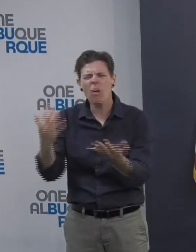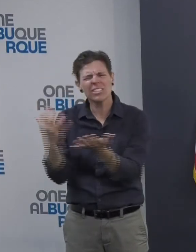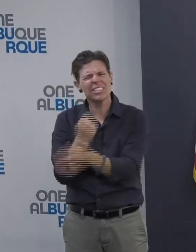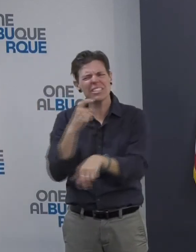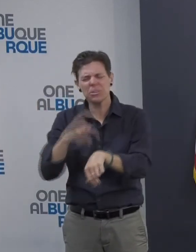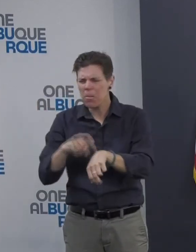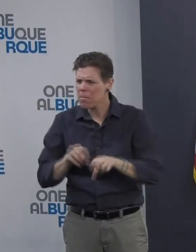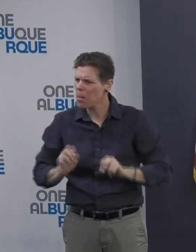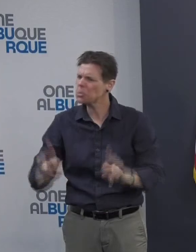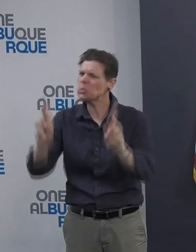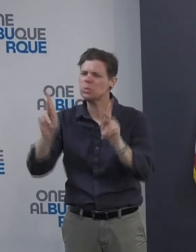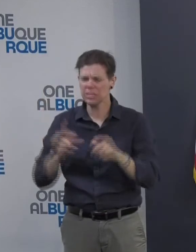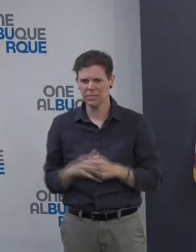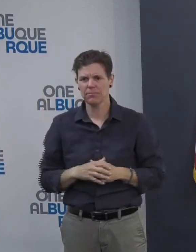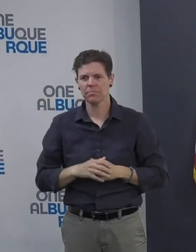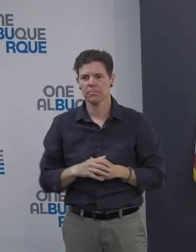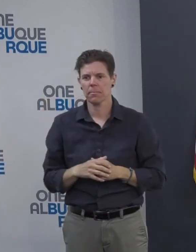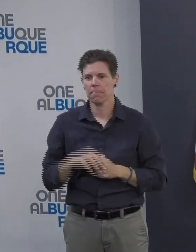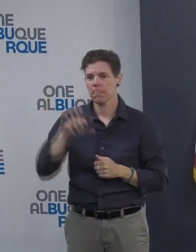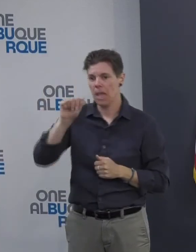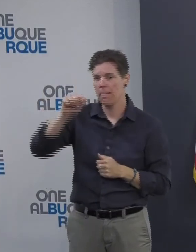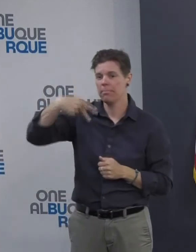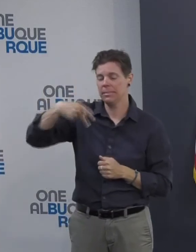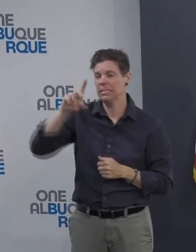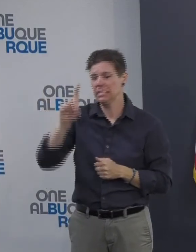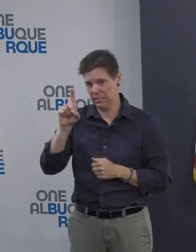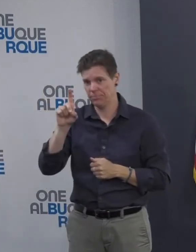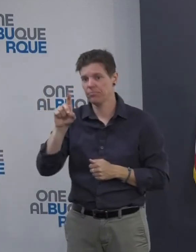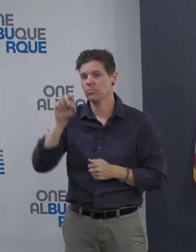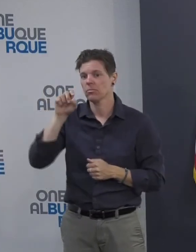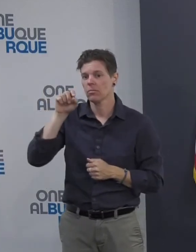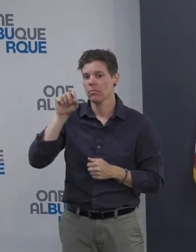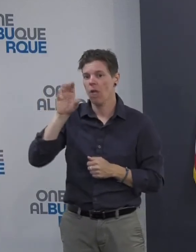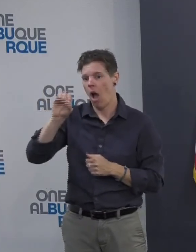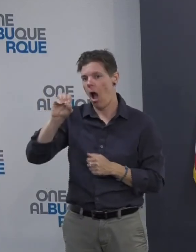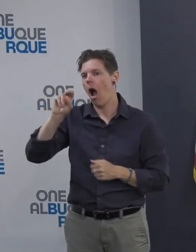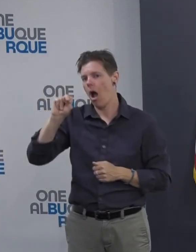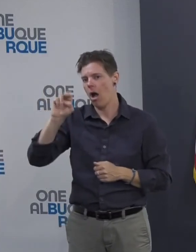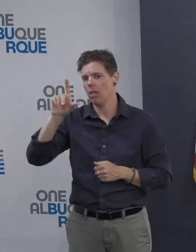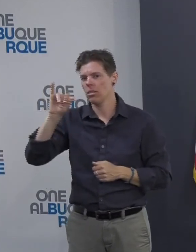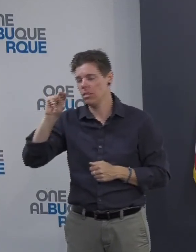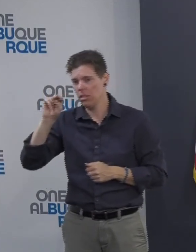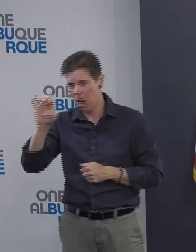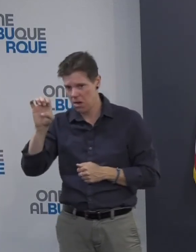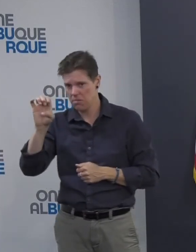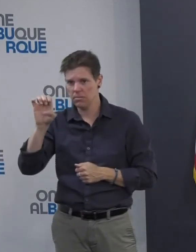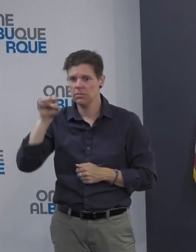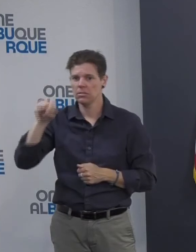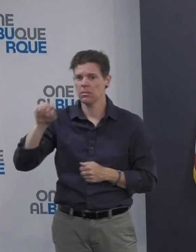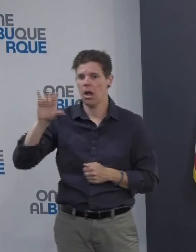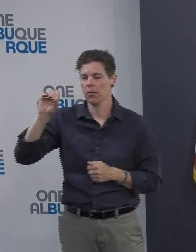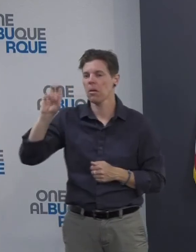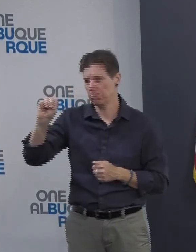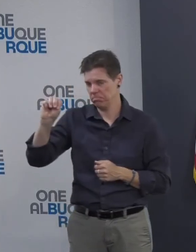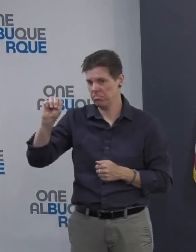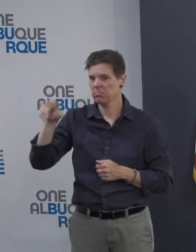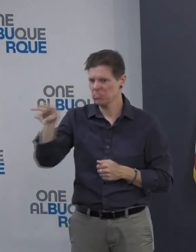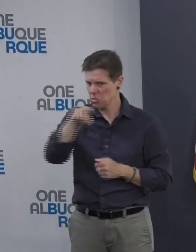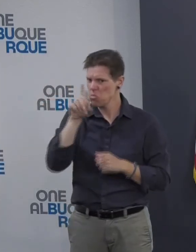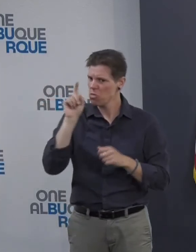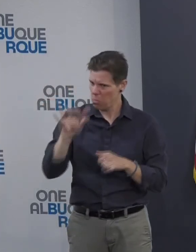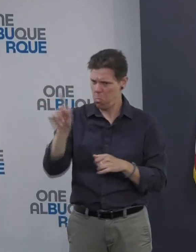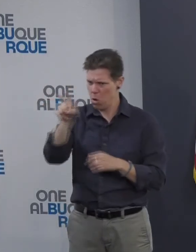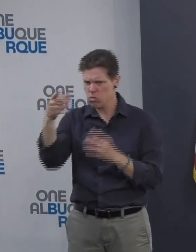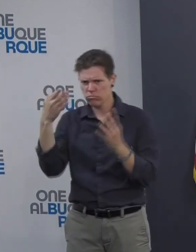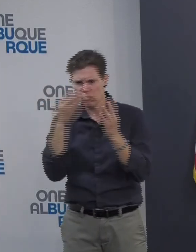You can go to apdonline.com, which is our website, and you can submit your initial application there. You'll also select